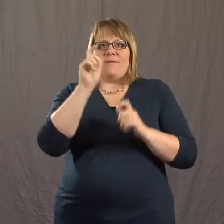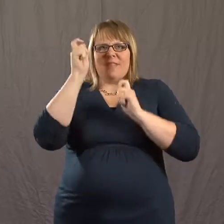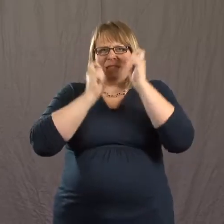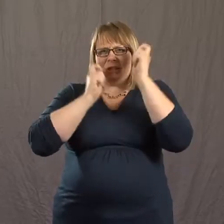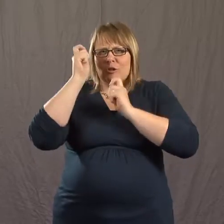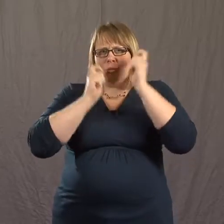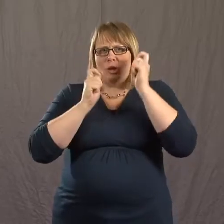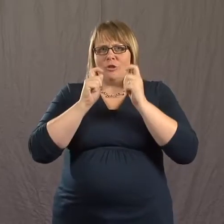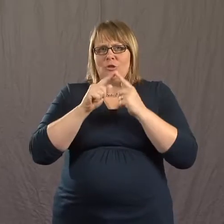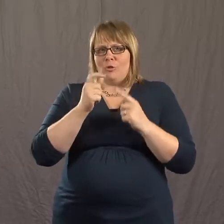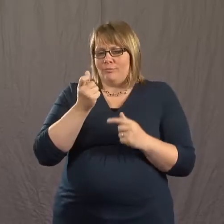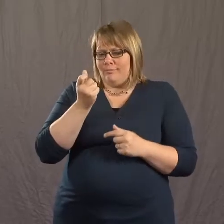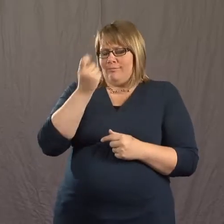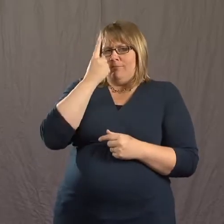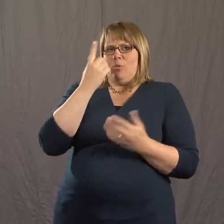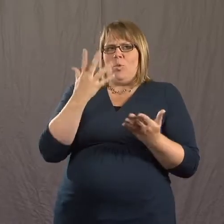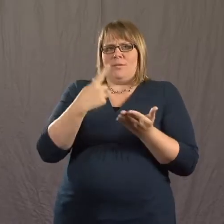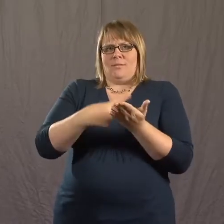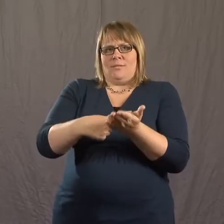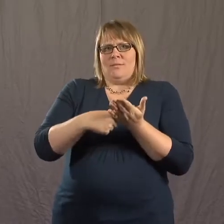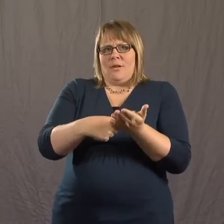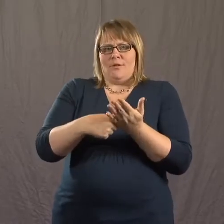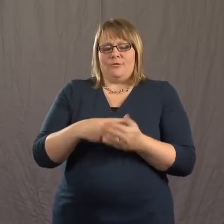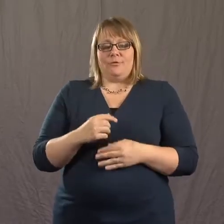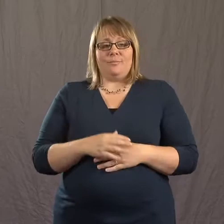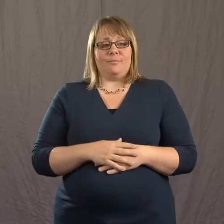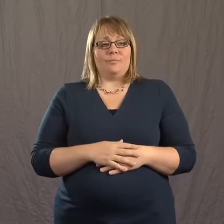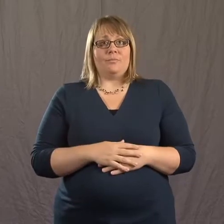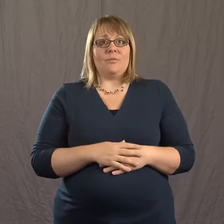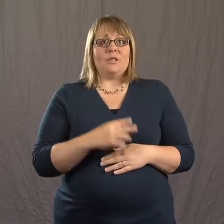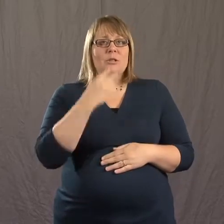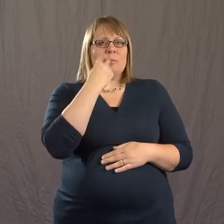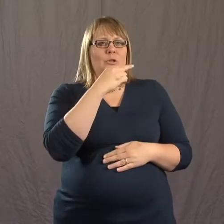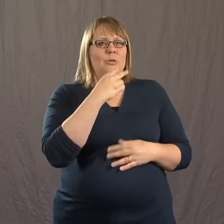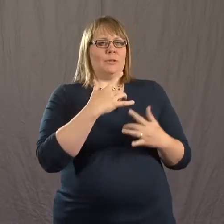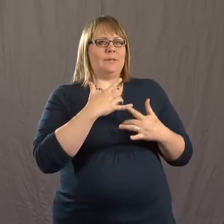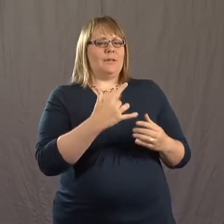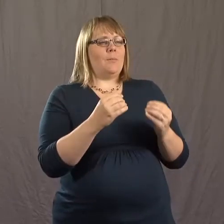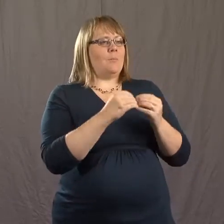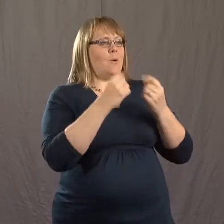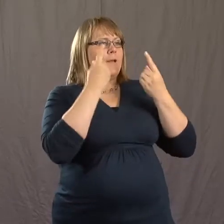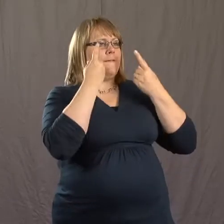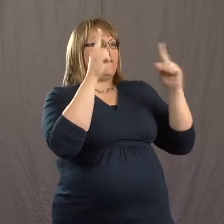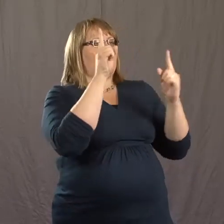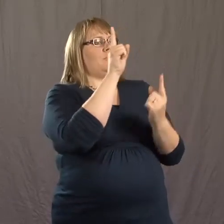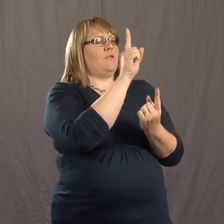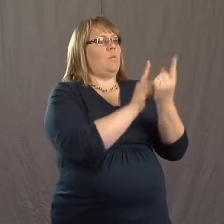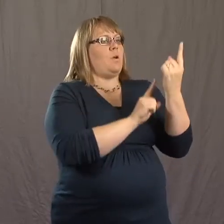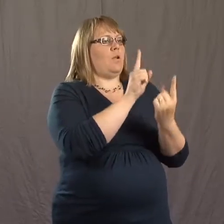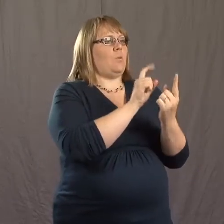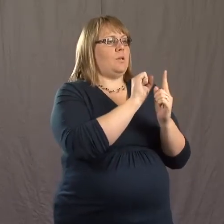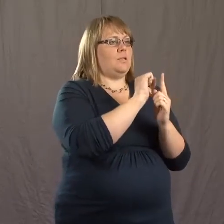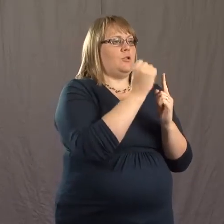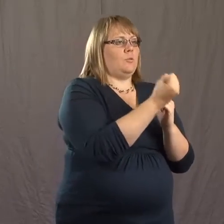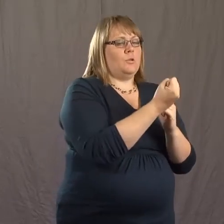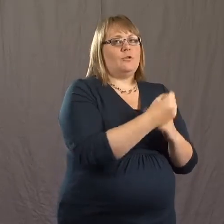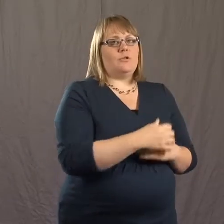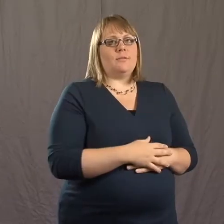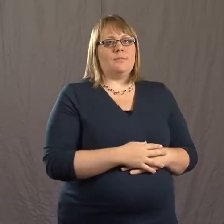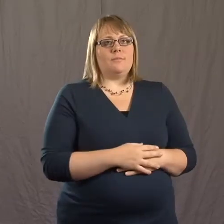is speaking as well as their facial expressions in order to comprehend the conversation. Speech reading tends to be more effective